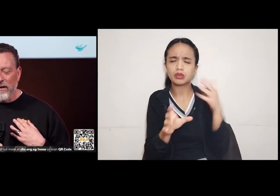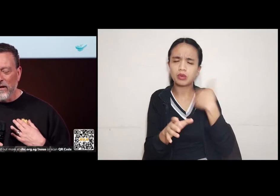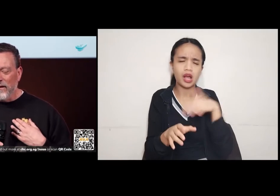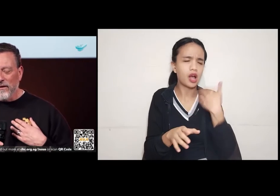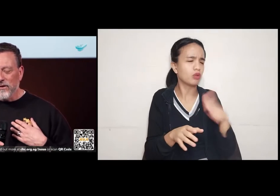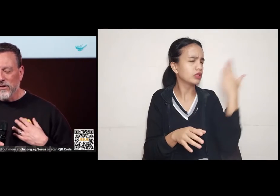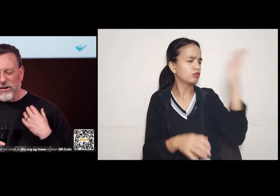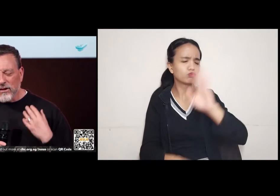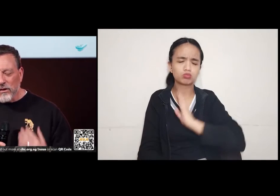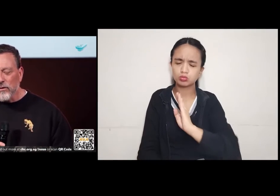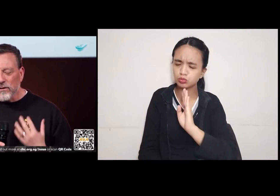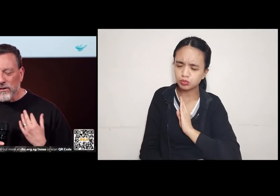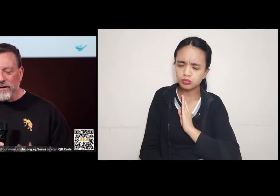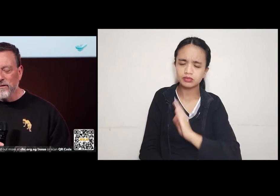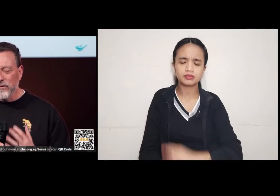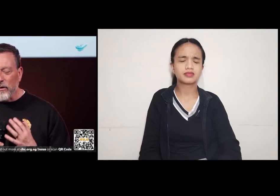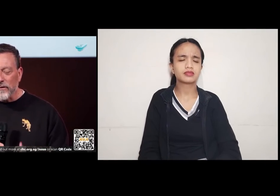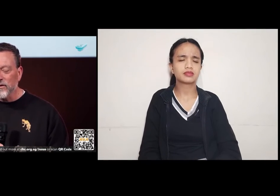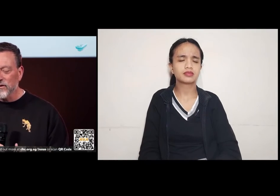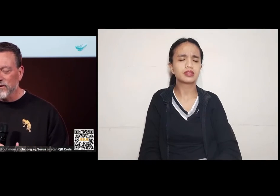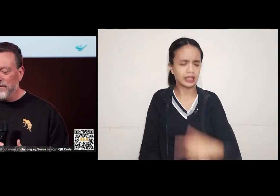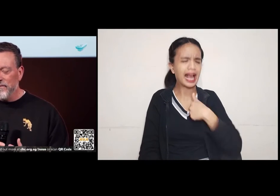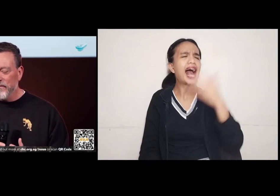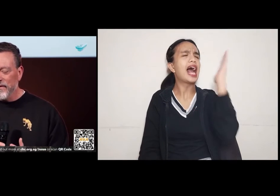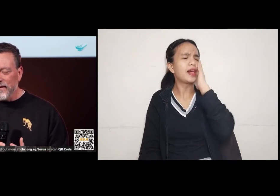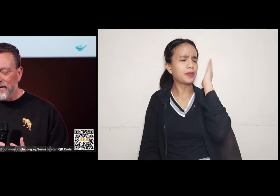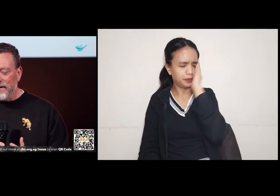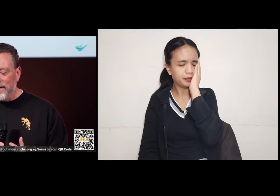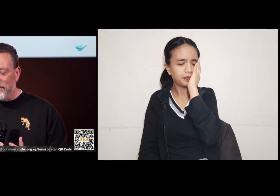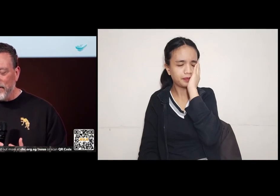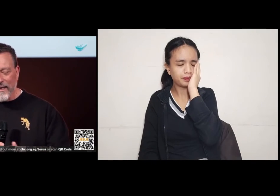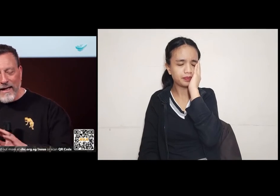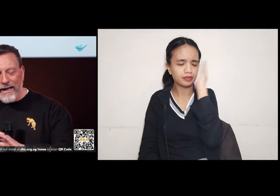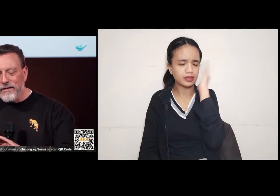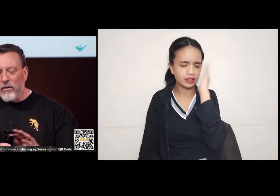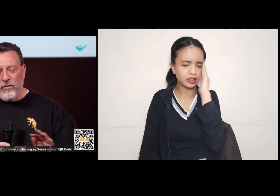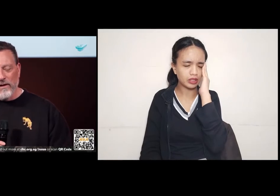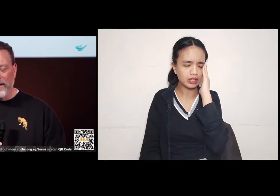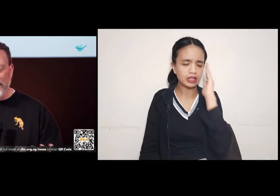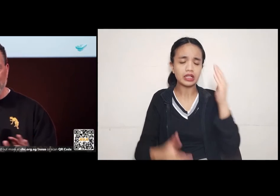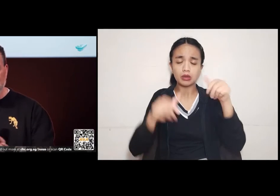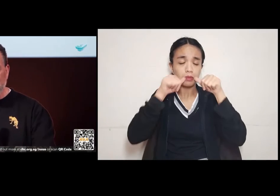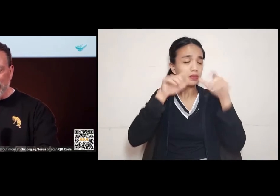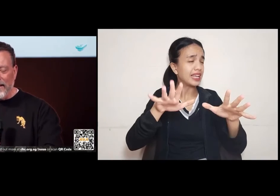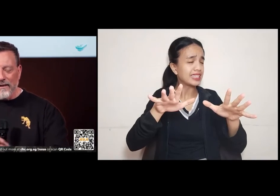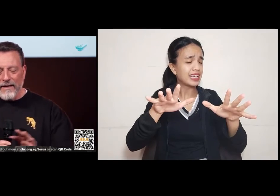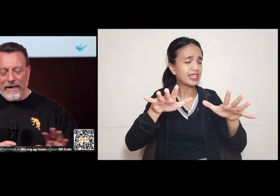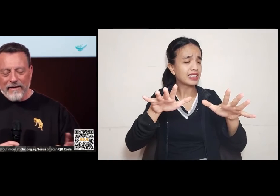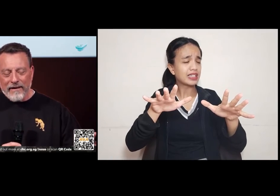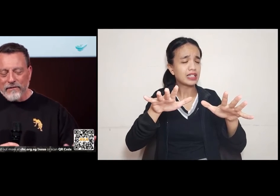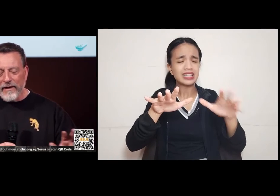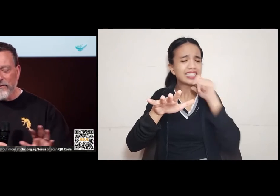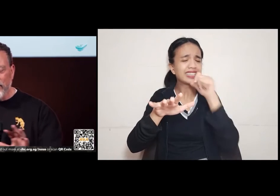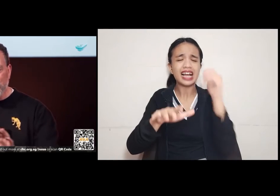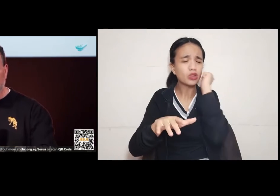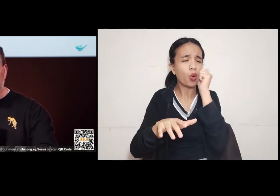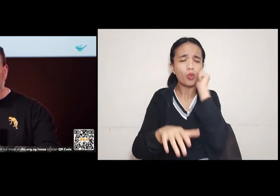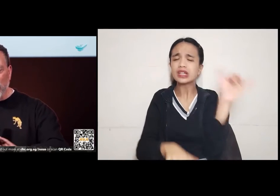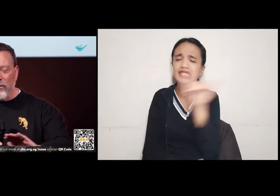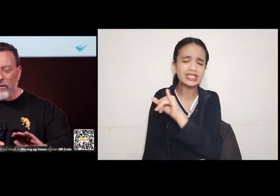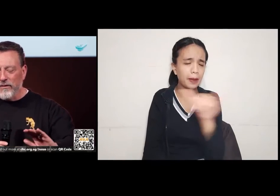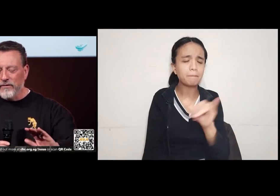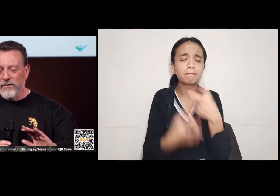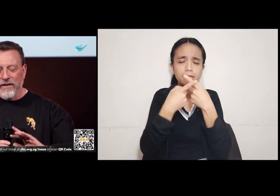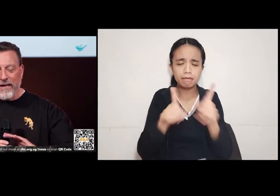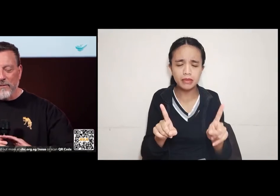that you just are so good to us. But God, I know that favor is